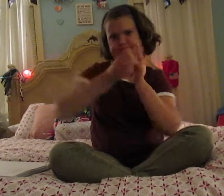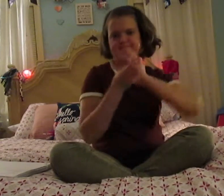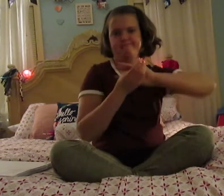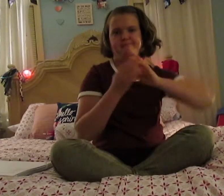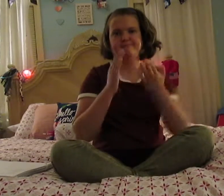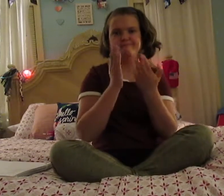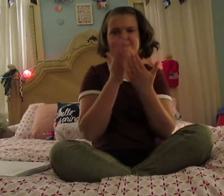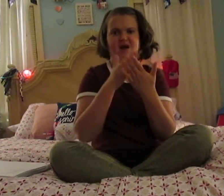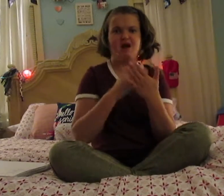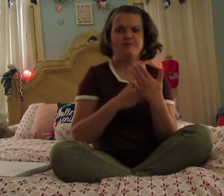map